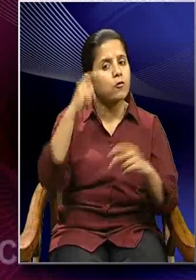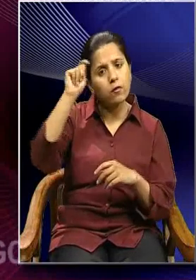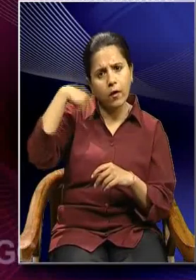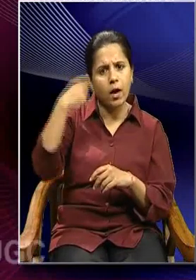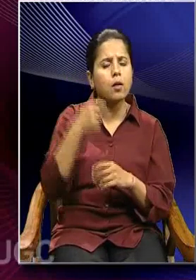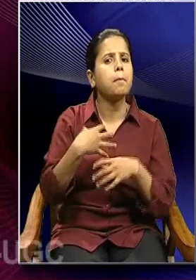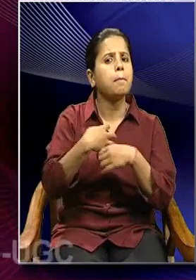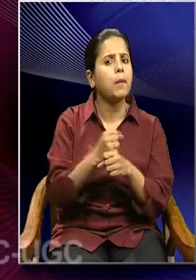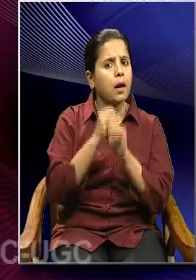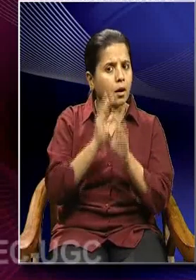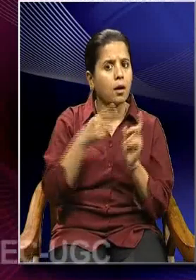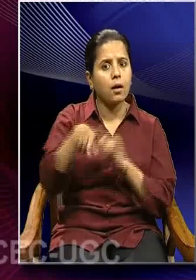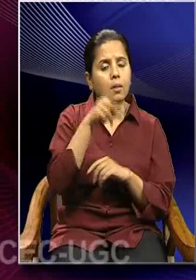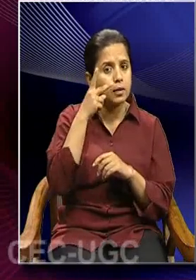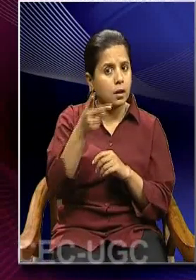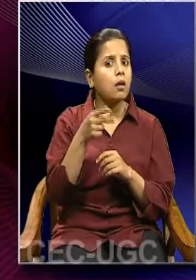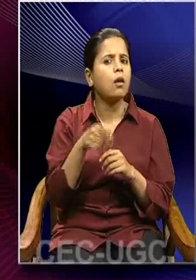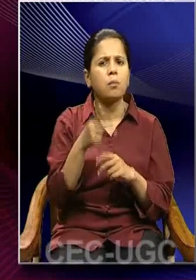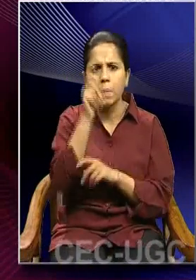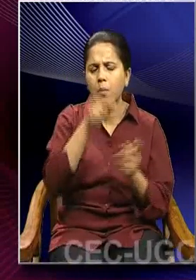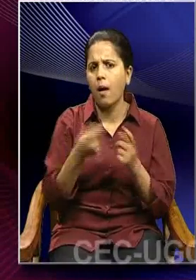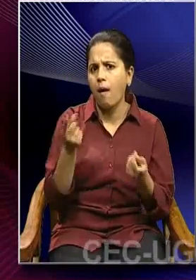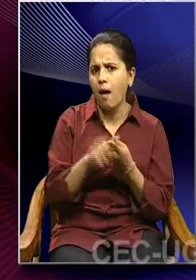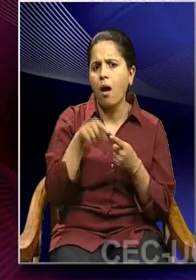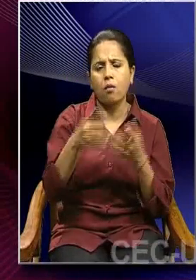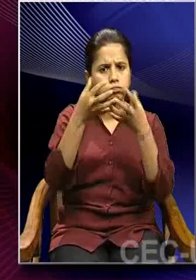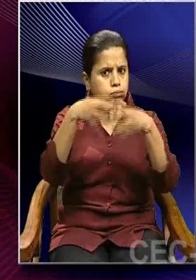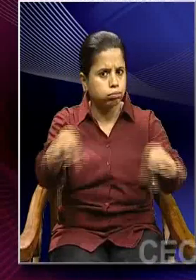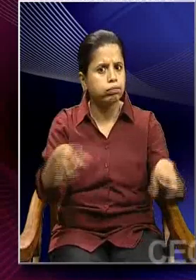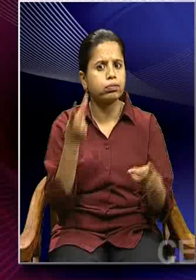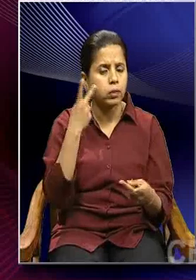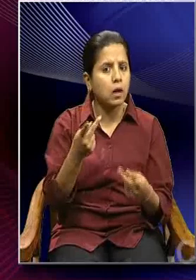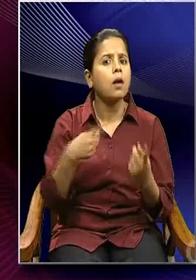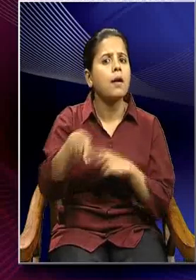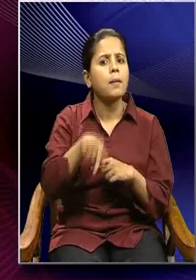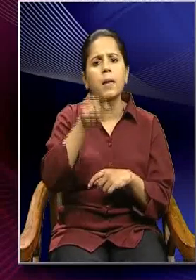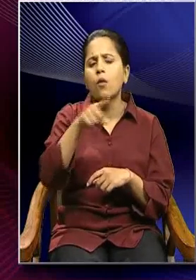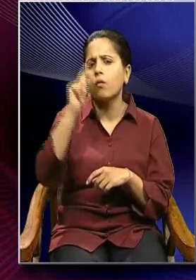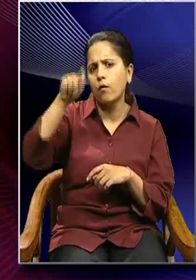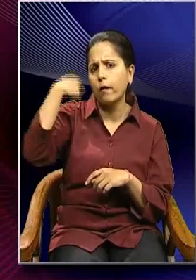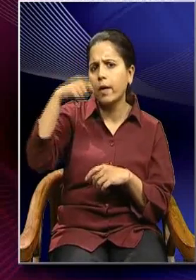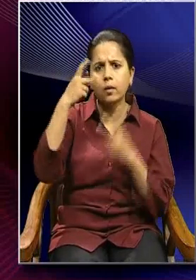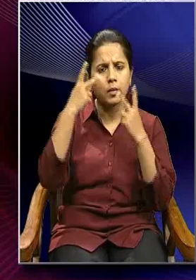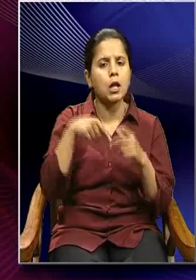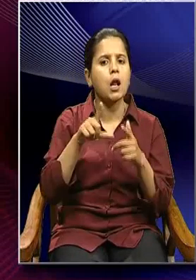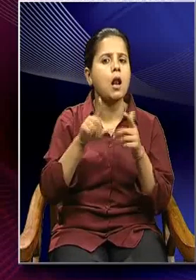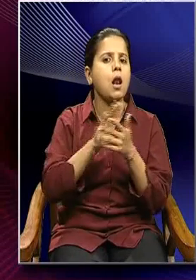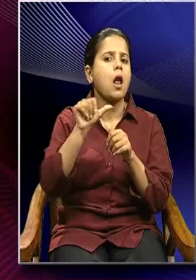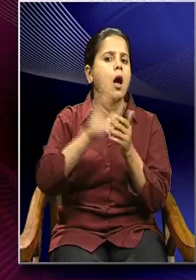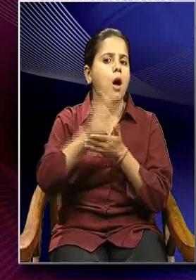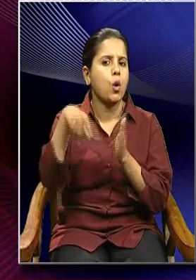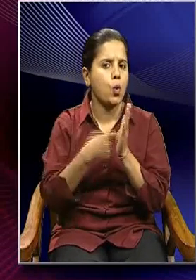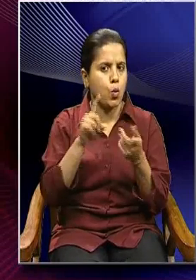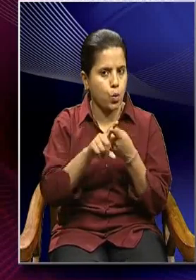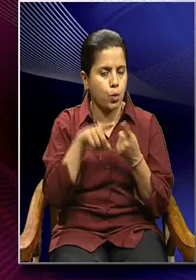were made, which were conveying the tragedy of partition, whether this film, one of the films was Lahore, which